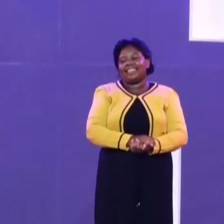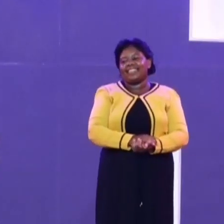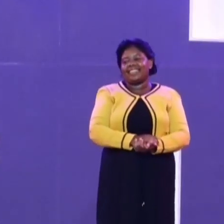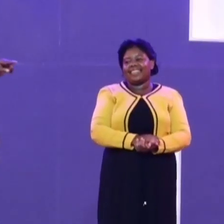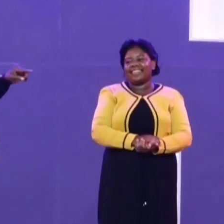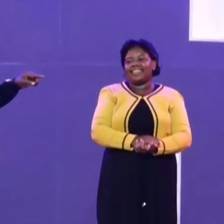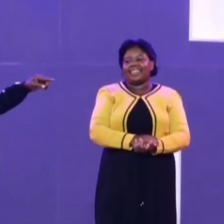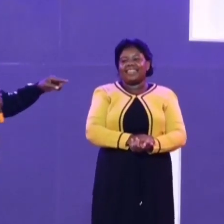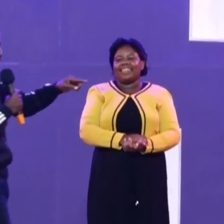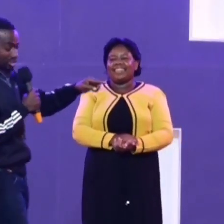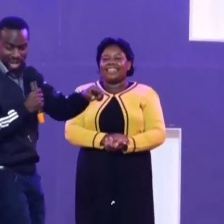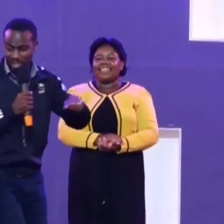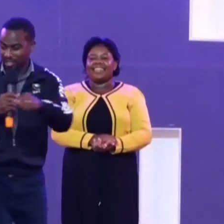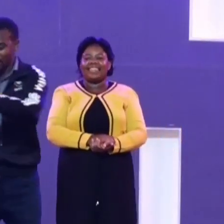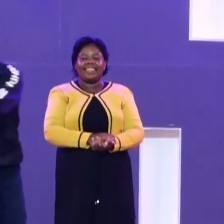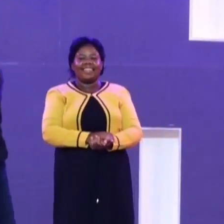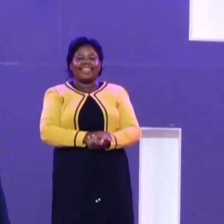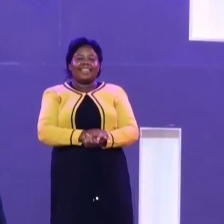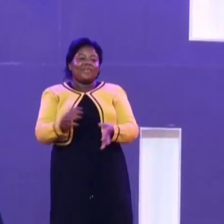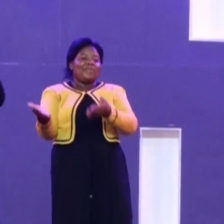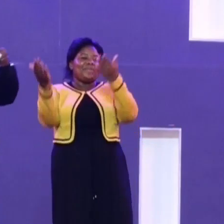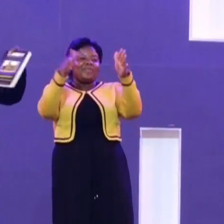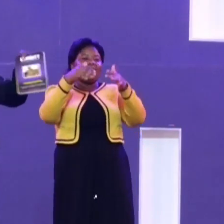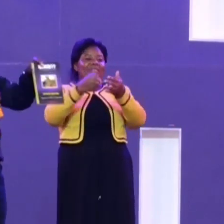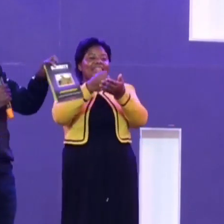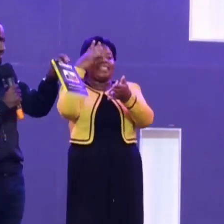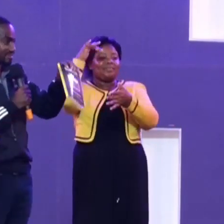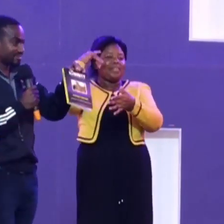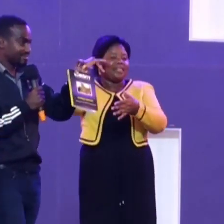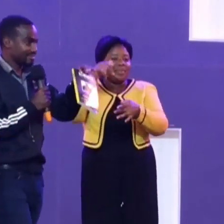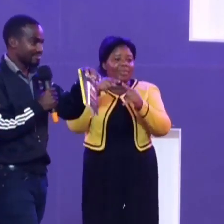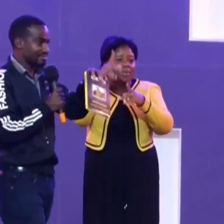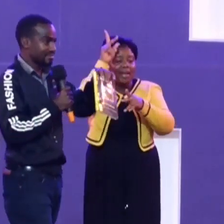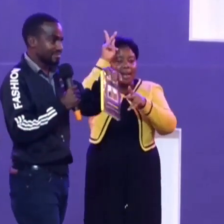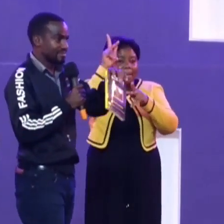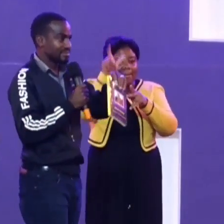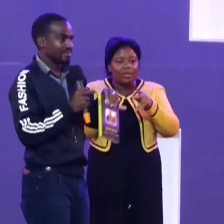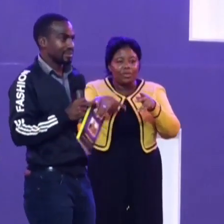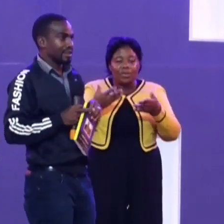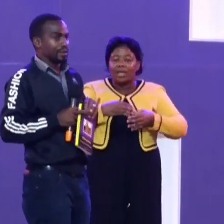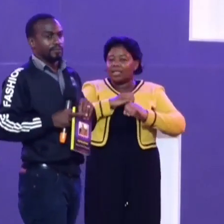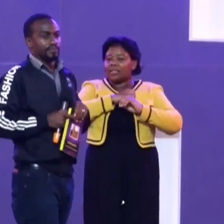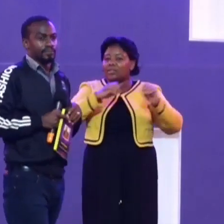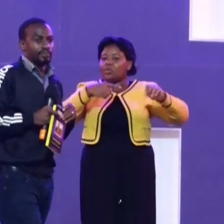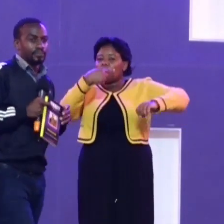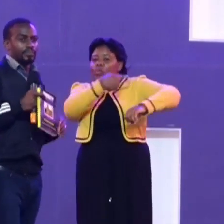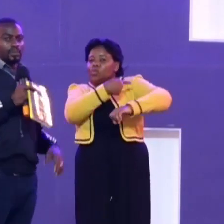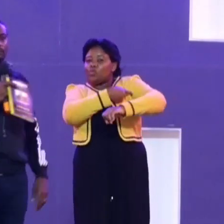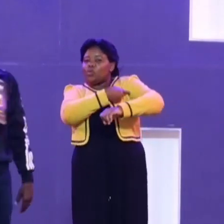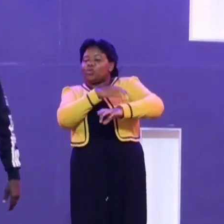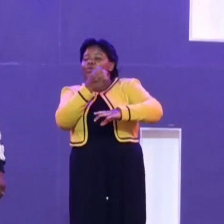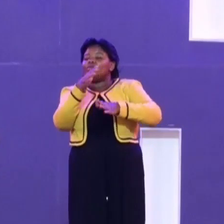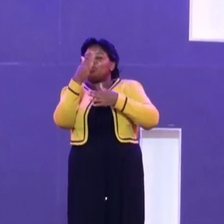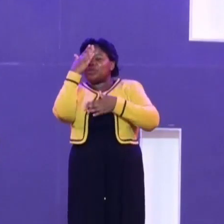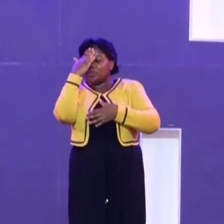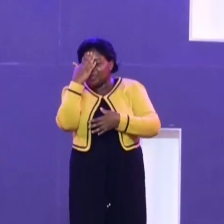Twawa do muntu ngatafunanga dozi ya yanjiri yene ya bweto waje. We gave an exposed phone to someone when they have never got that gospel